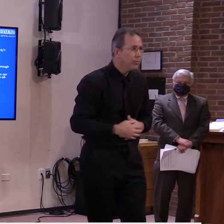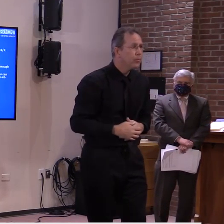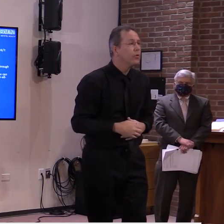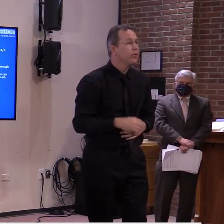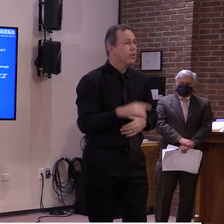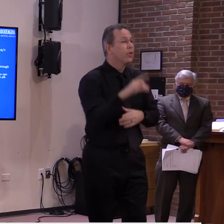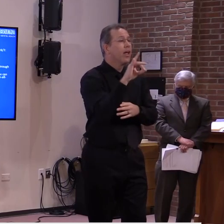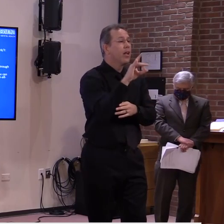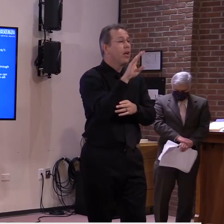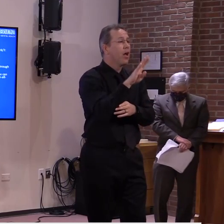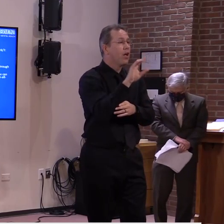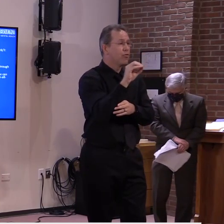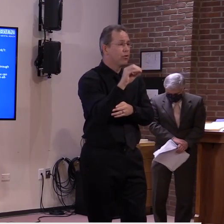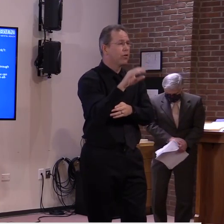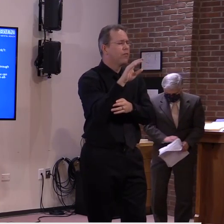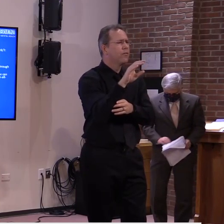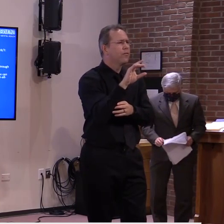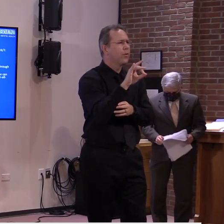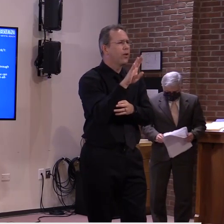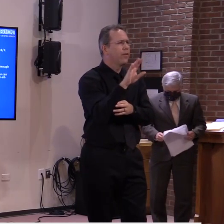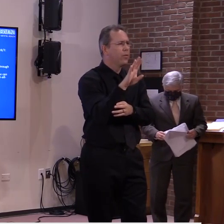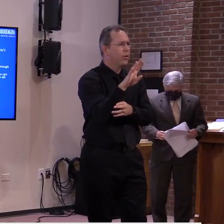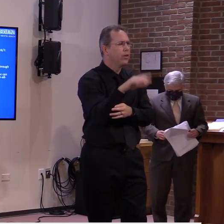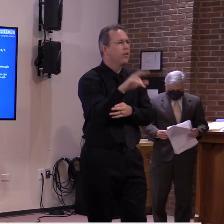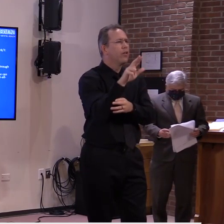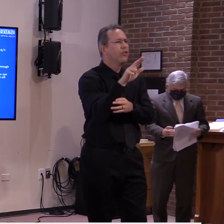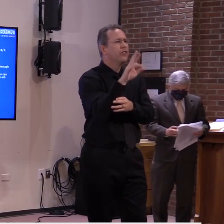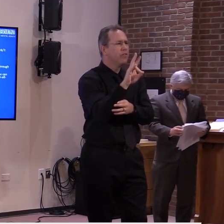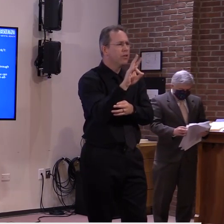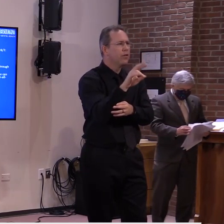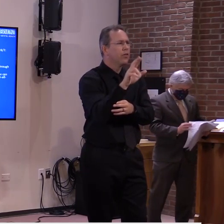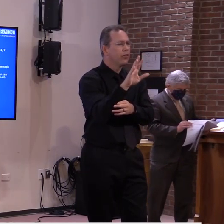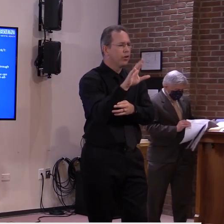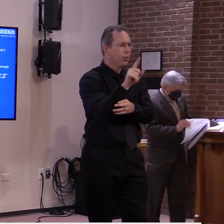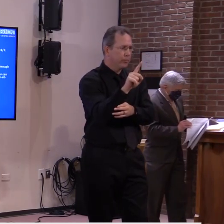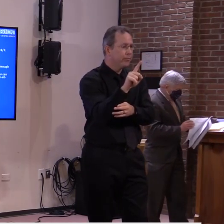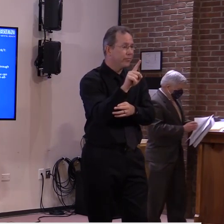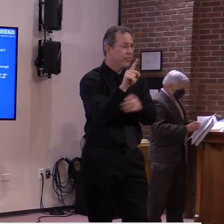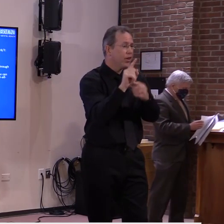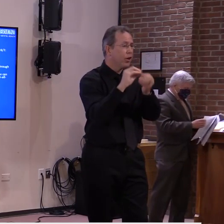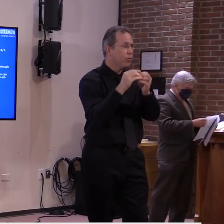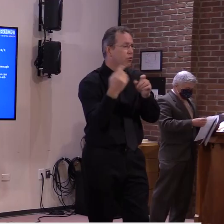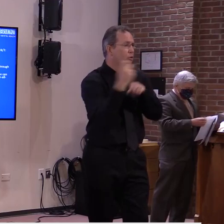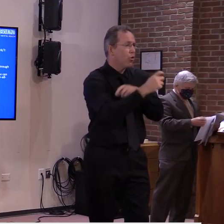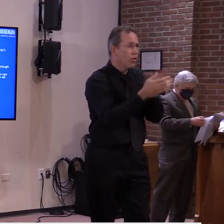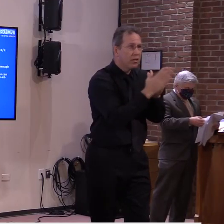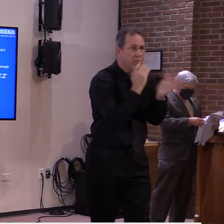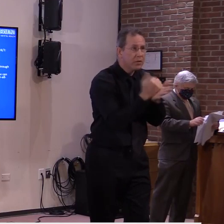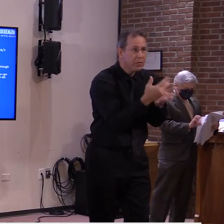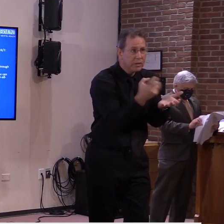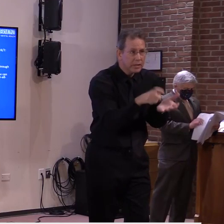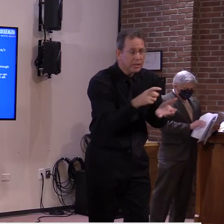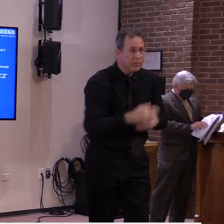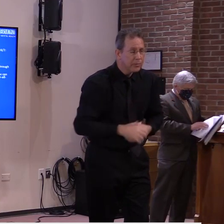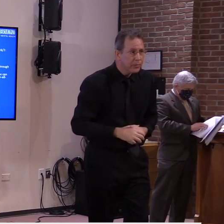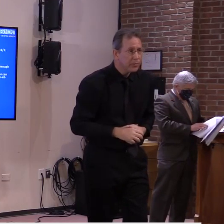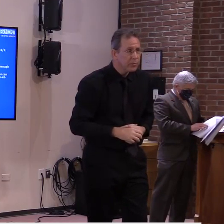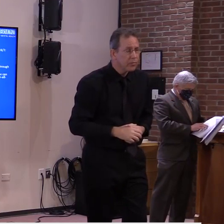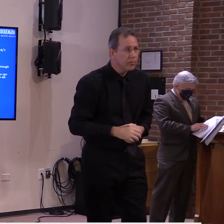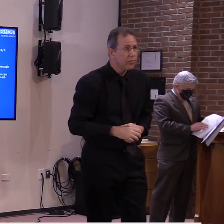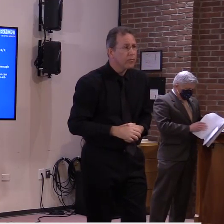The governor noted pandemic fatigue. We're all feeling it. As a runner, I feel like I'm running a race and every 10 yards they